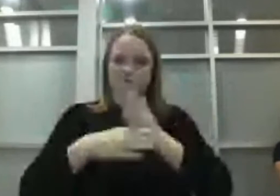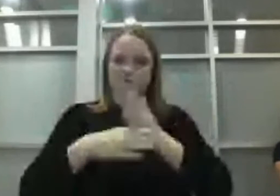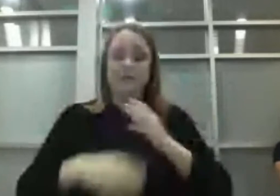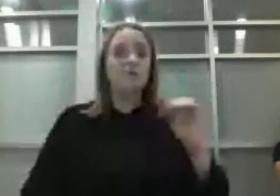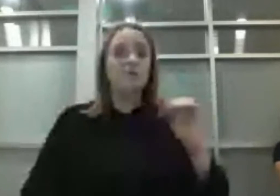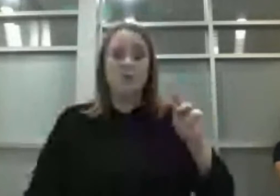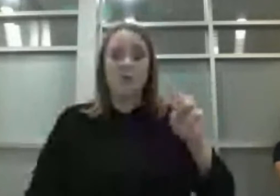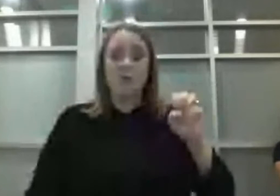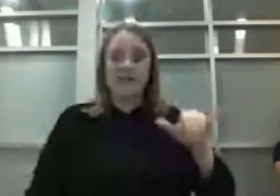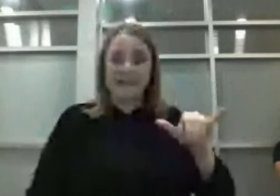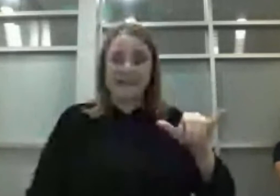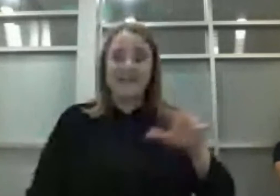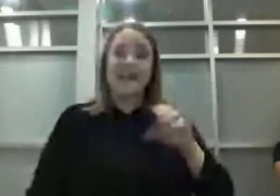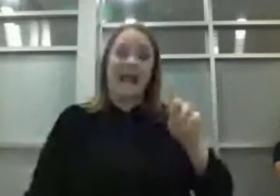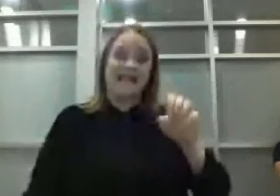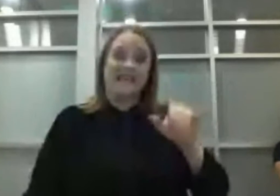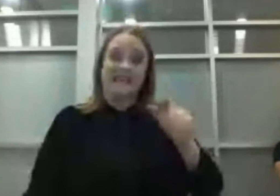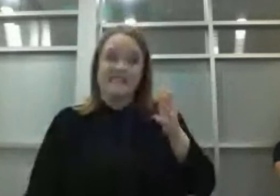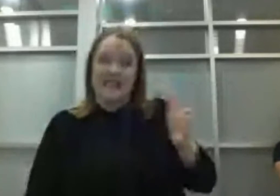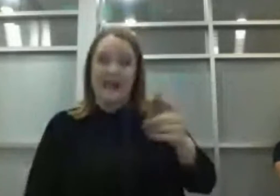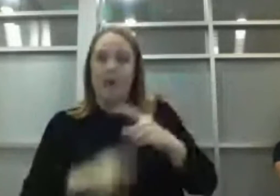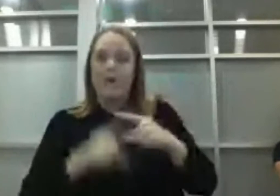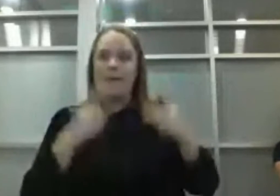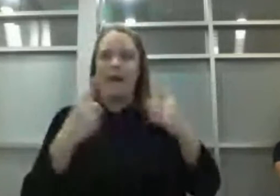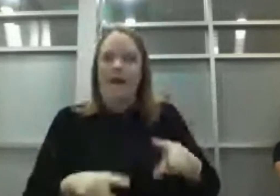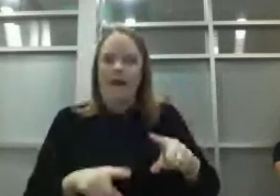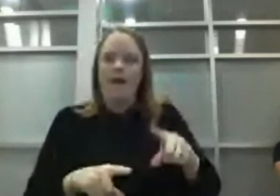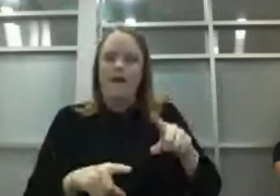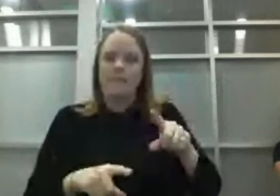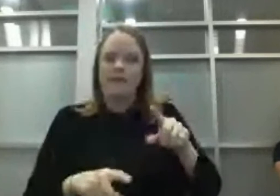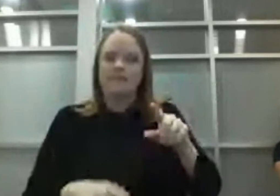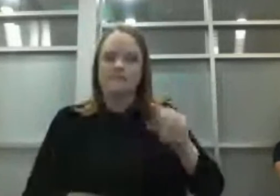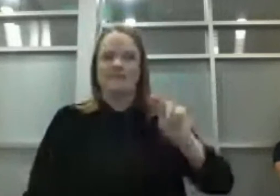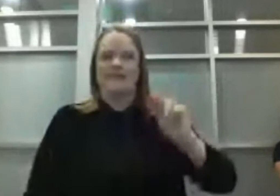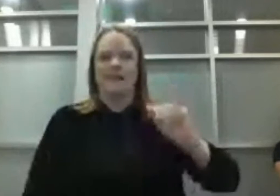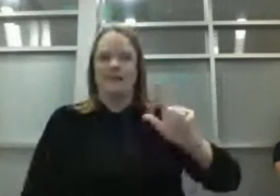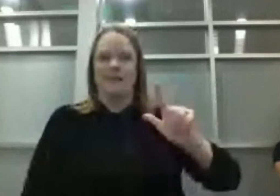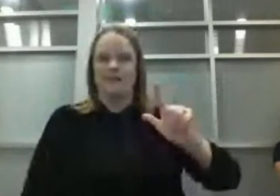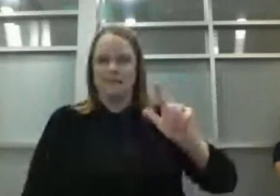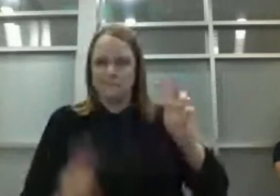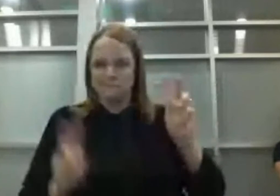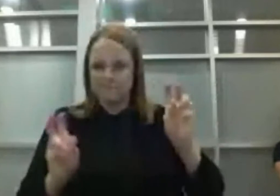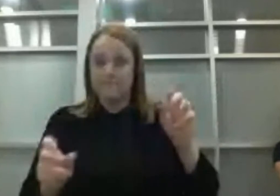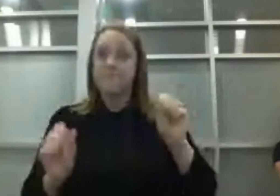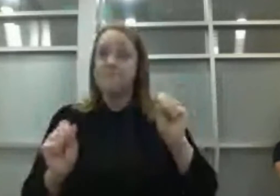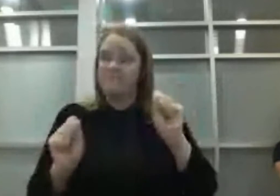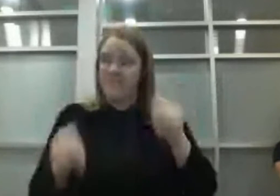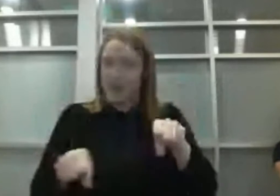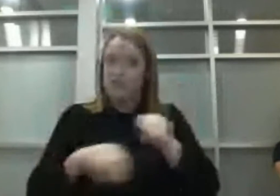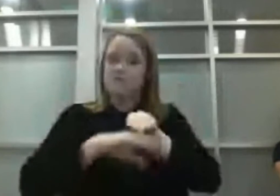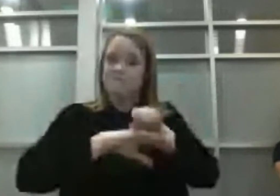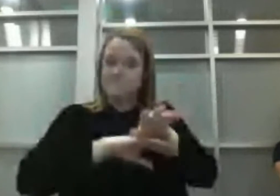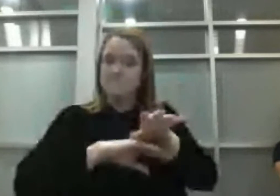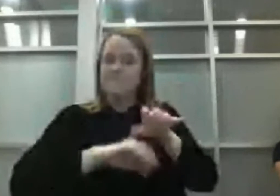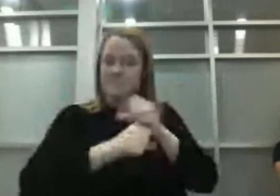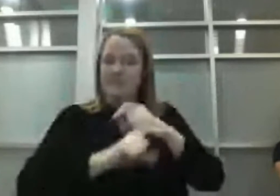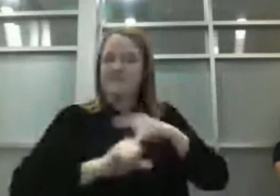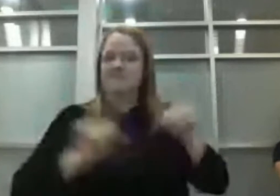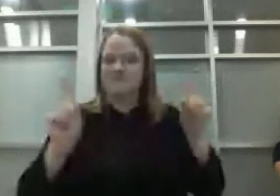then the value happens to be nil, which can make a difference. So, for example, we're writing an API that uses